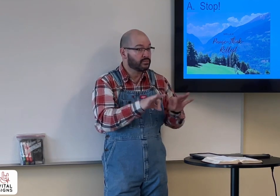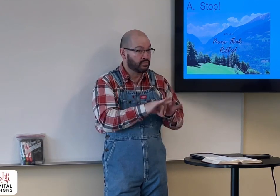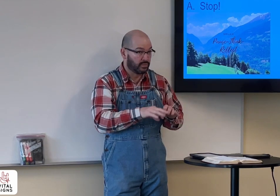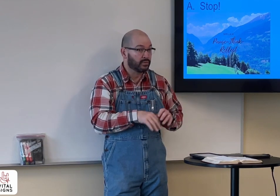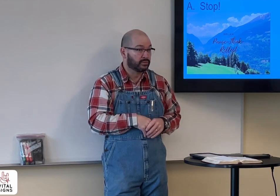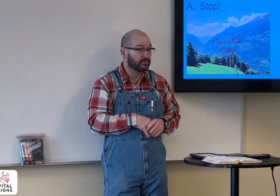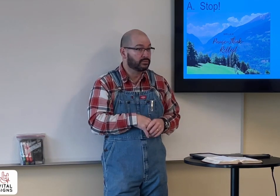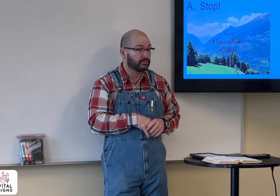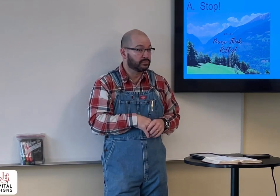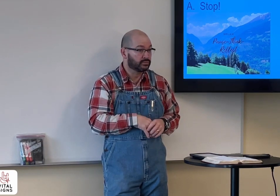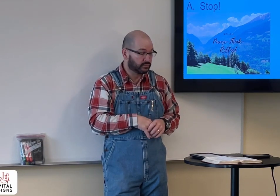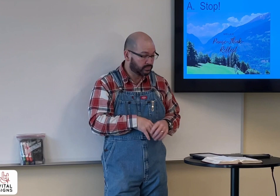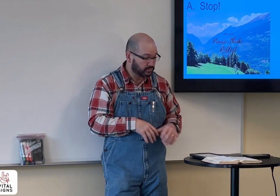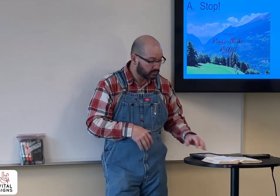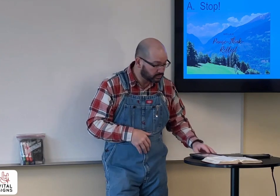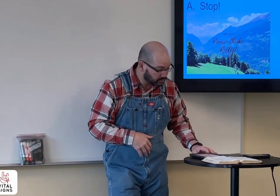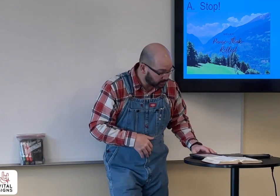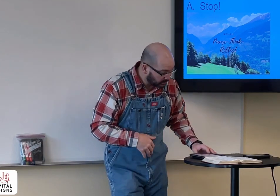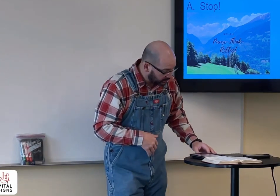That's important.